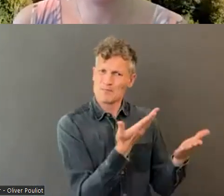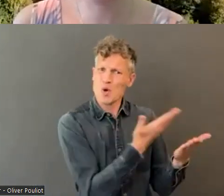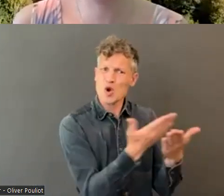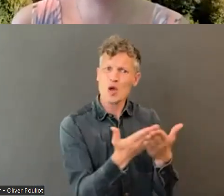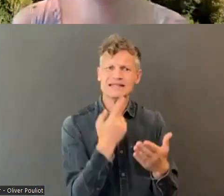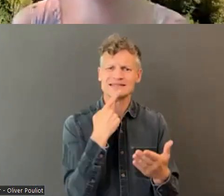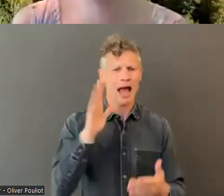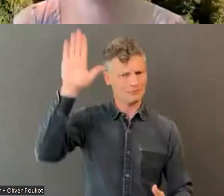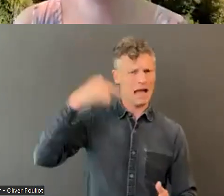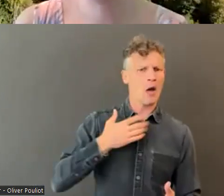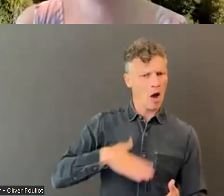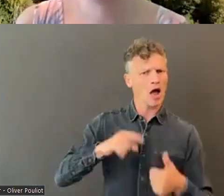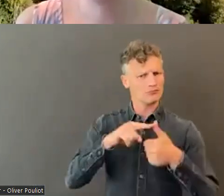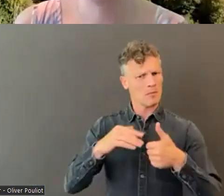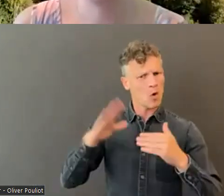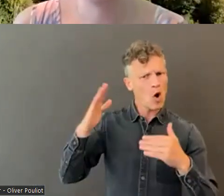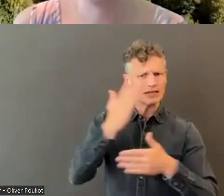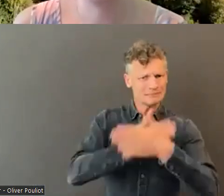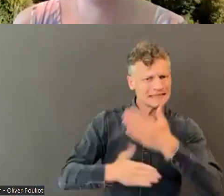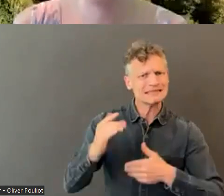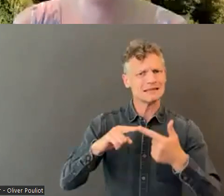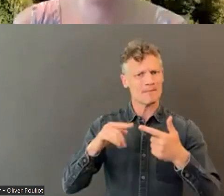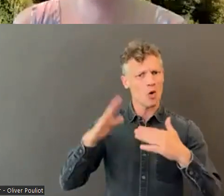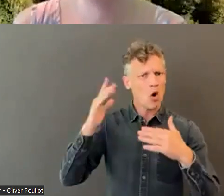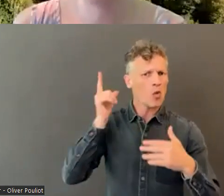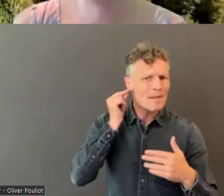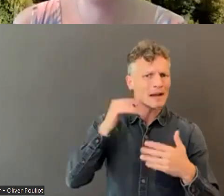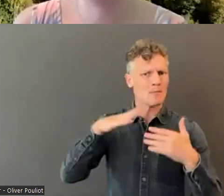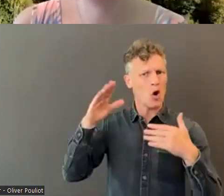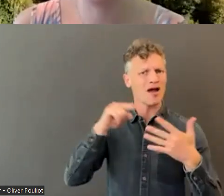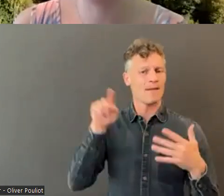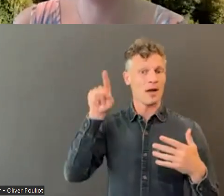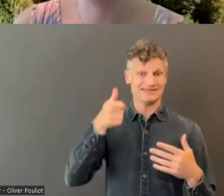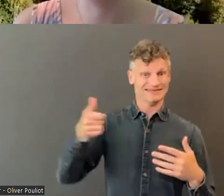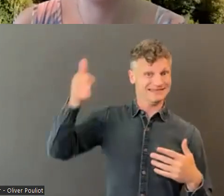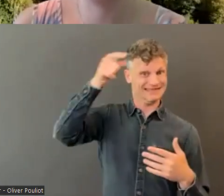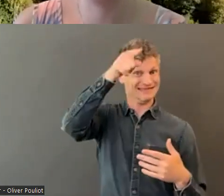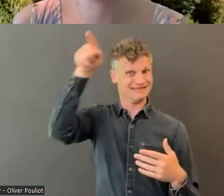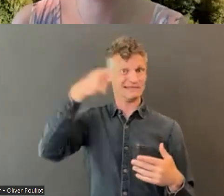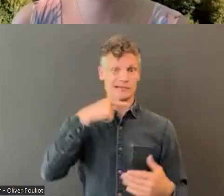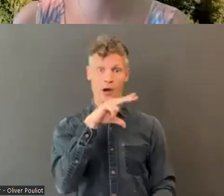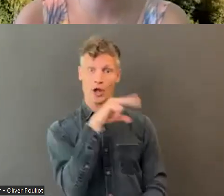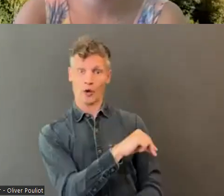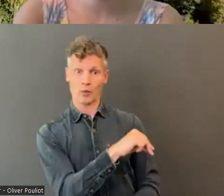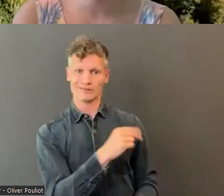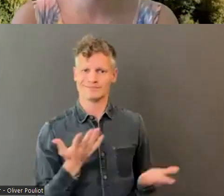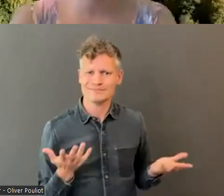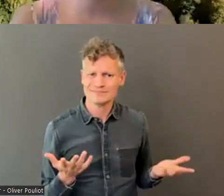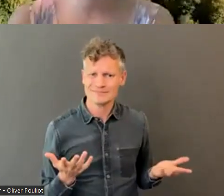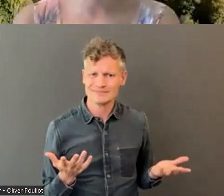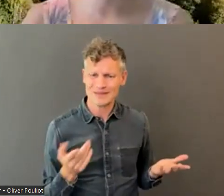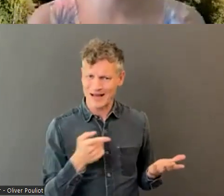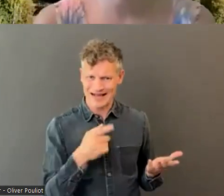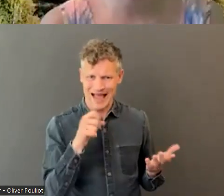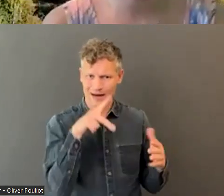youth, more people with disability. So there's a very big piece on leadership and governance, and that is also guided with policies and